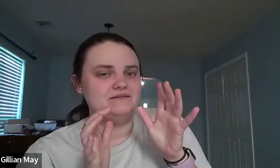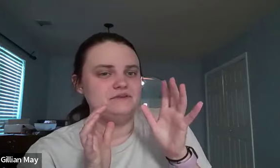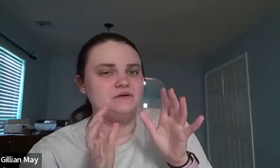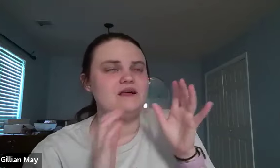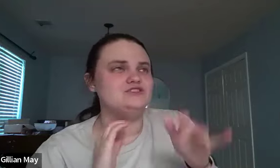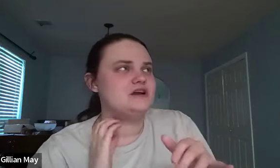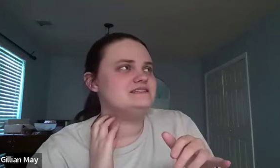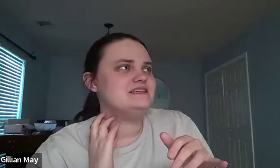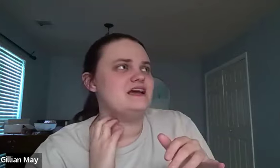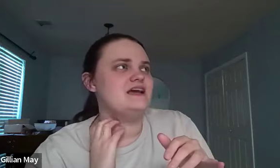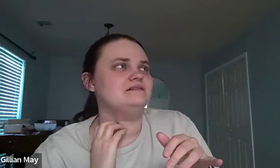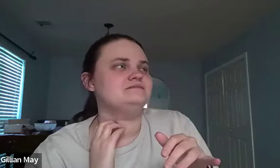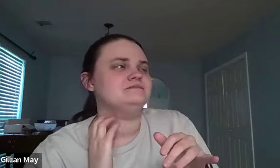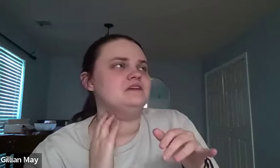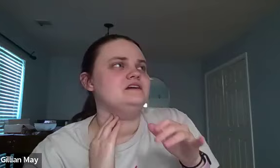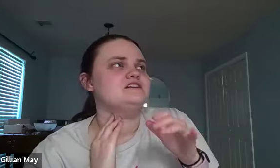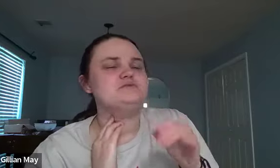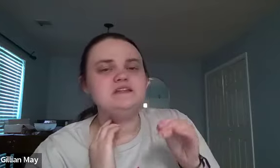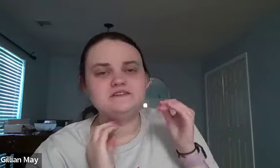But they were like trying to say, because really the